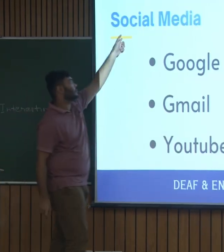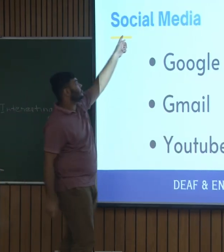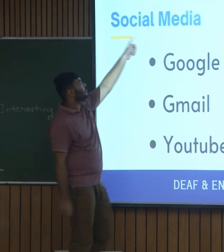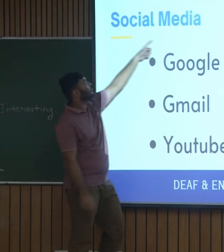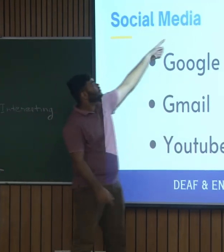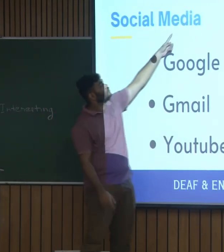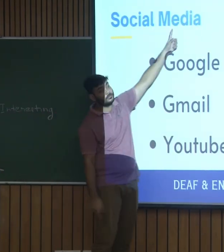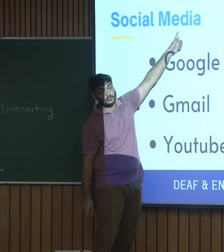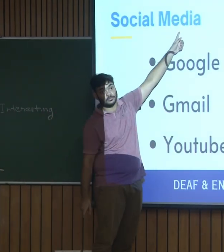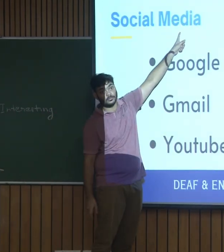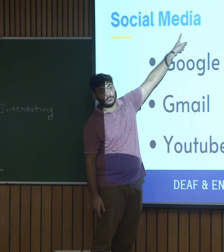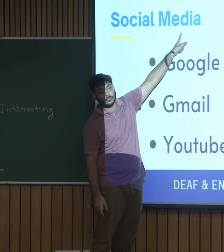Social media.